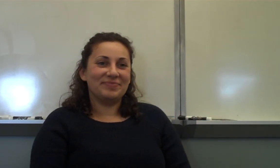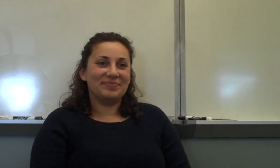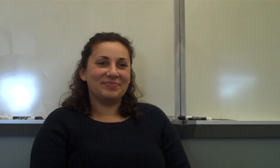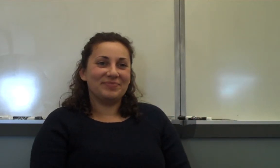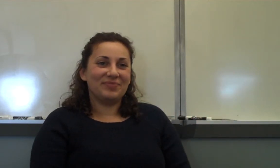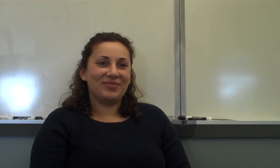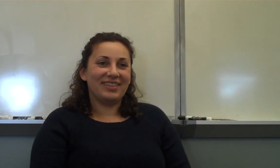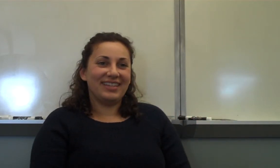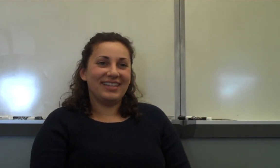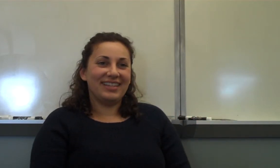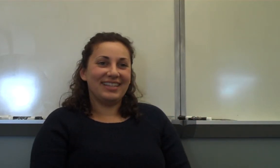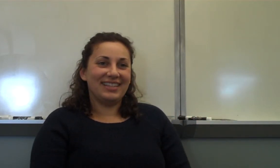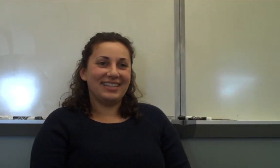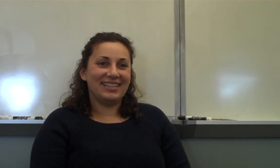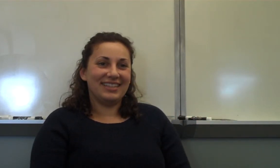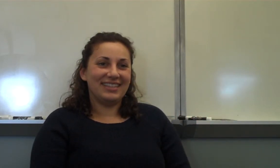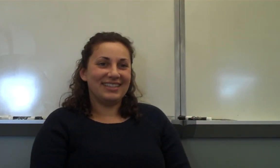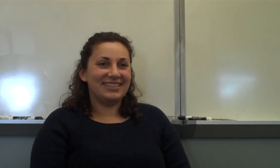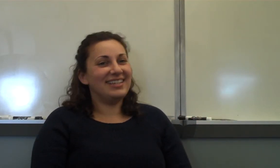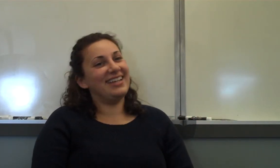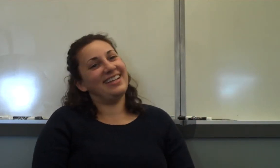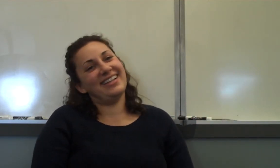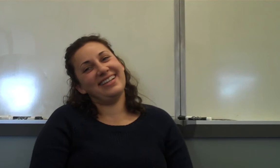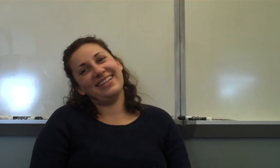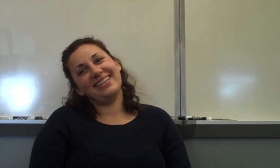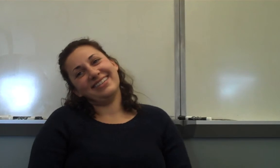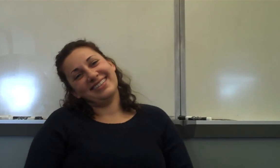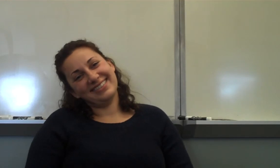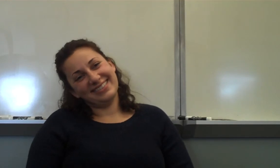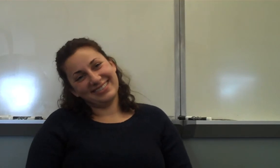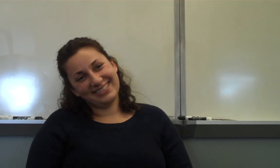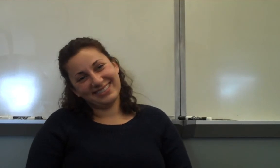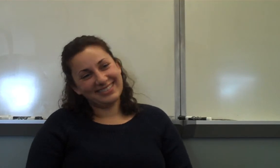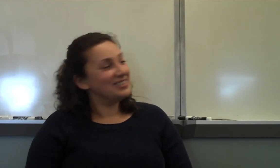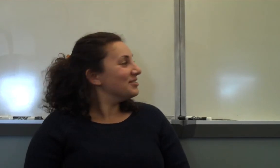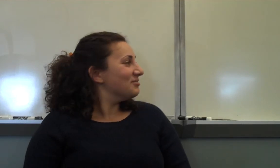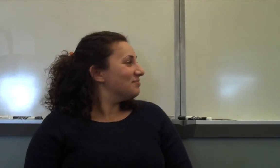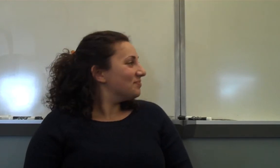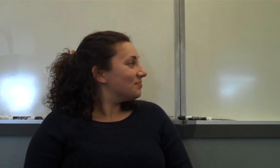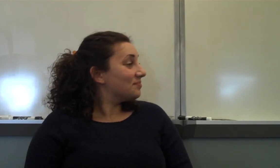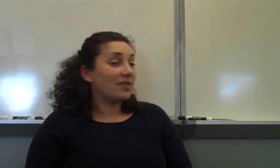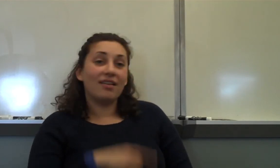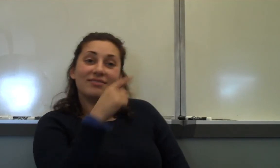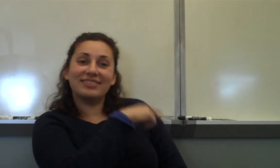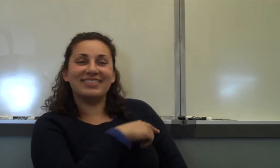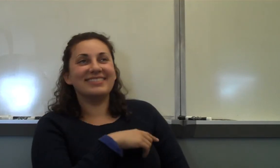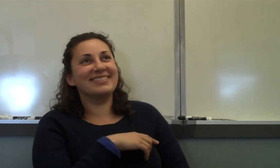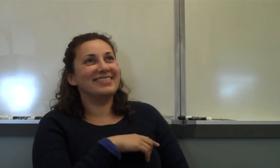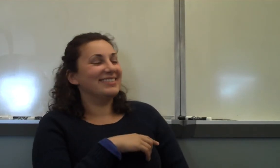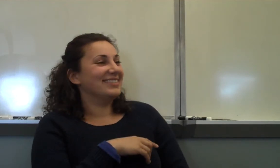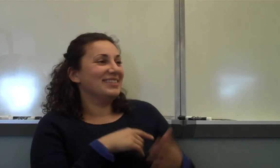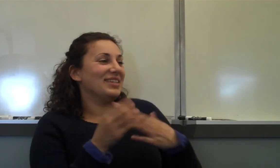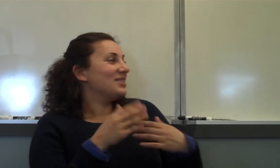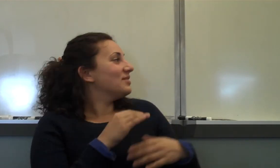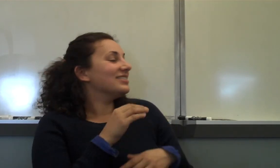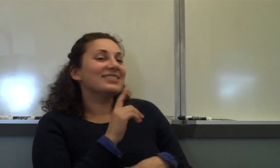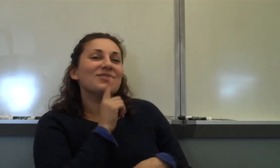White? Wider. Oh, like, wider. than it is No, tall. that's it. I just measured it, so there you go. Okay, 30 inches